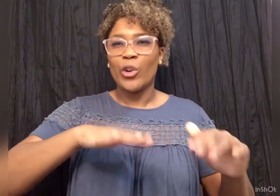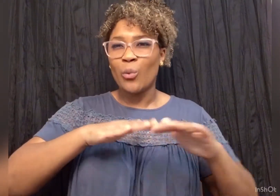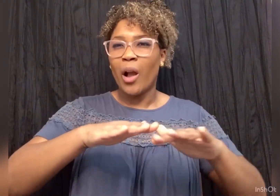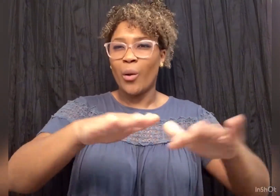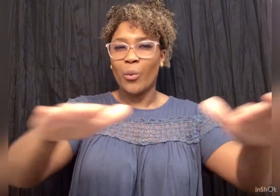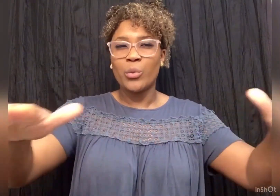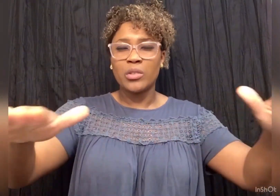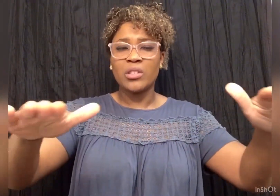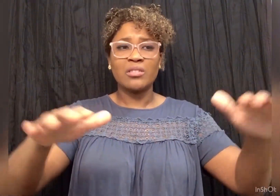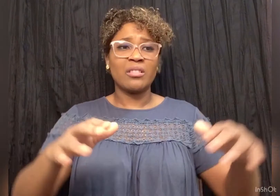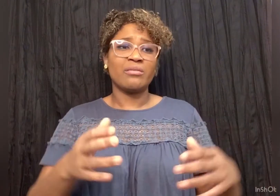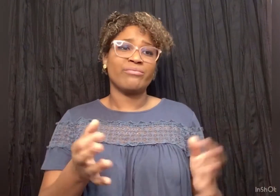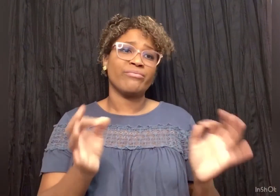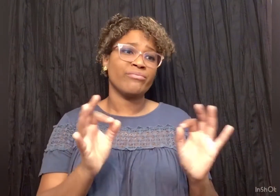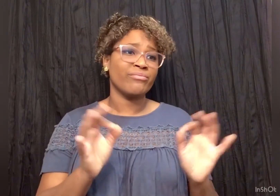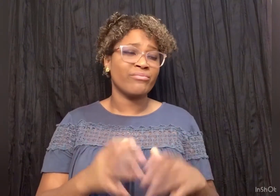that seemed never to have had a home.